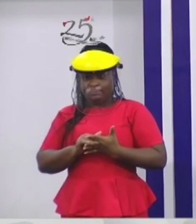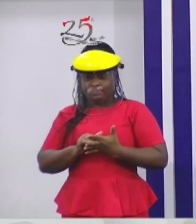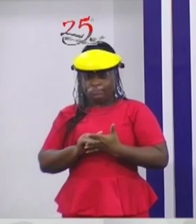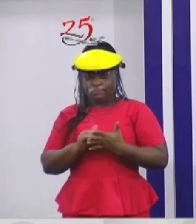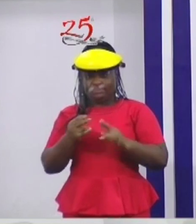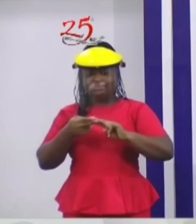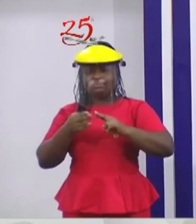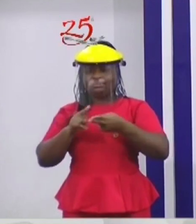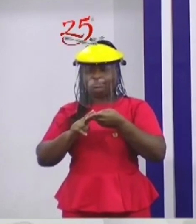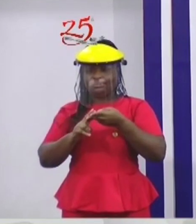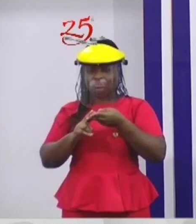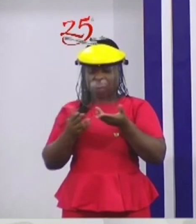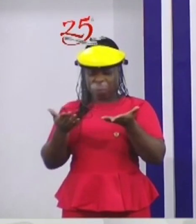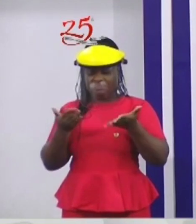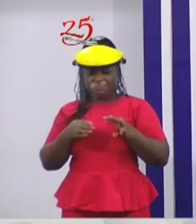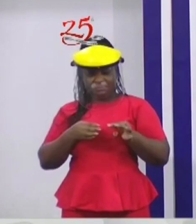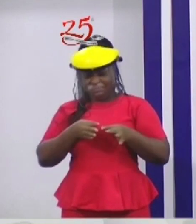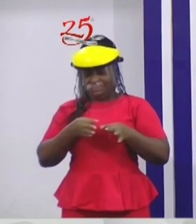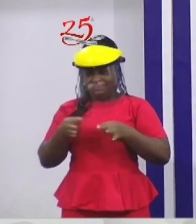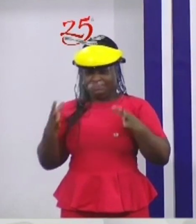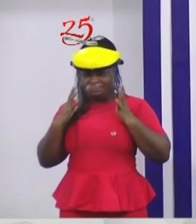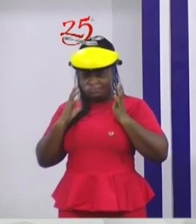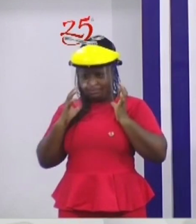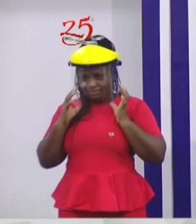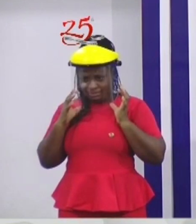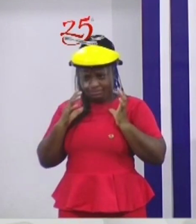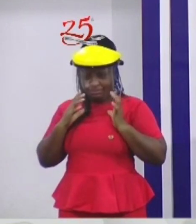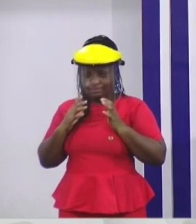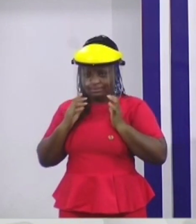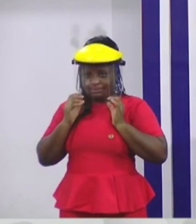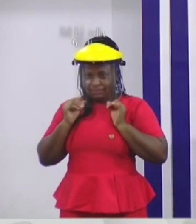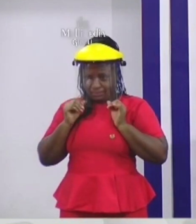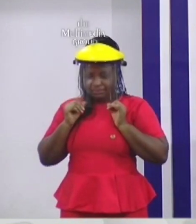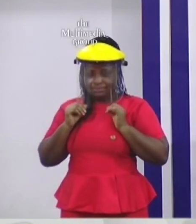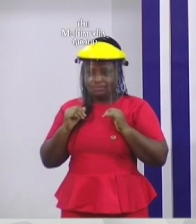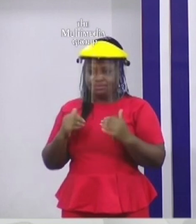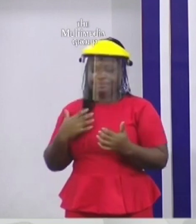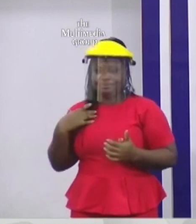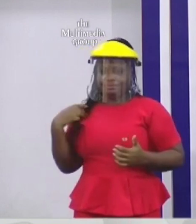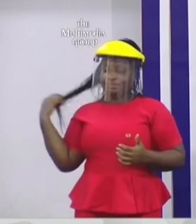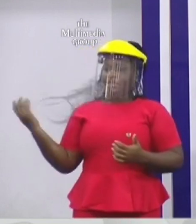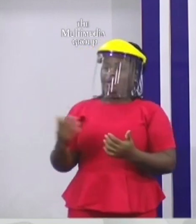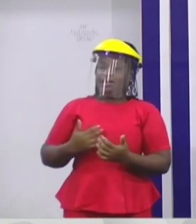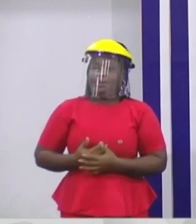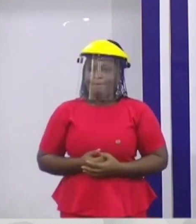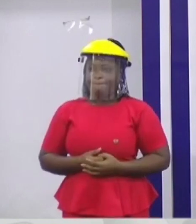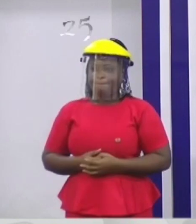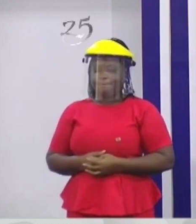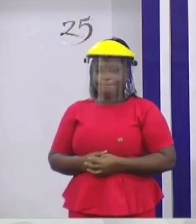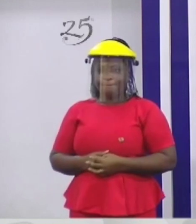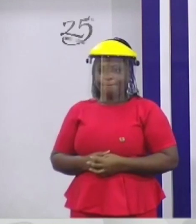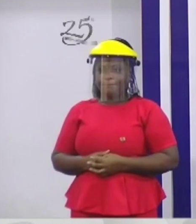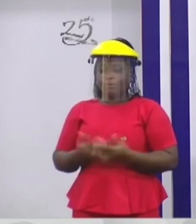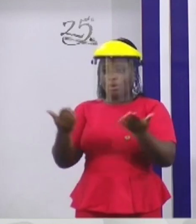statistics, you may also want to highlight that a bit more. But thanks for that education. I want you to quickly put back up on the screen Dr. Patrick